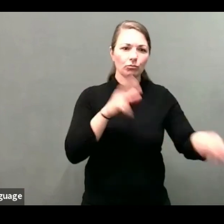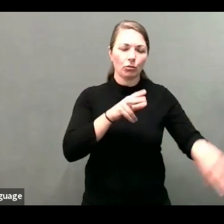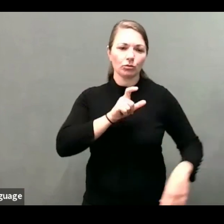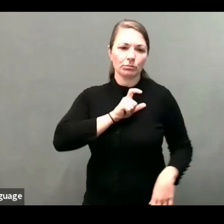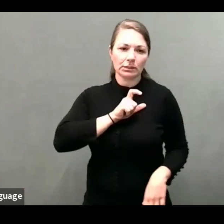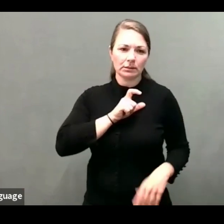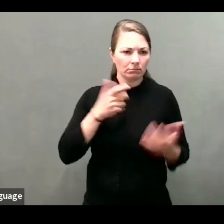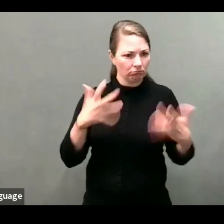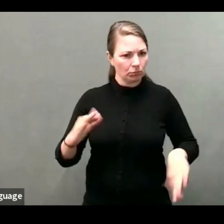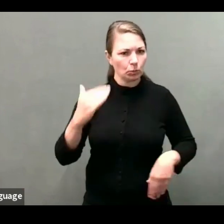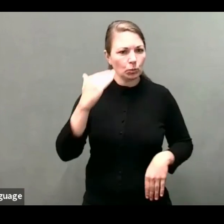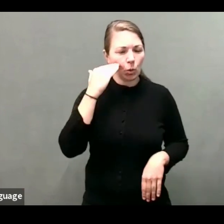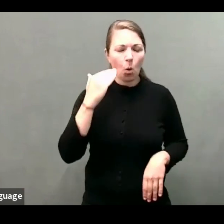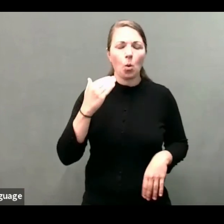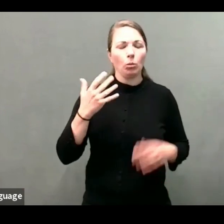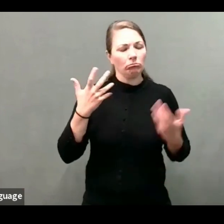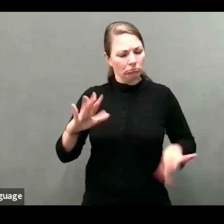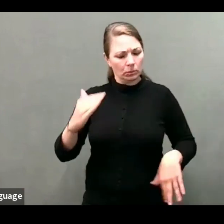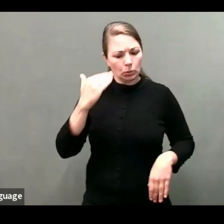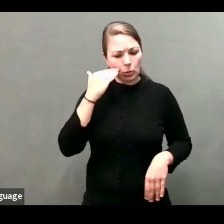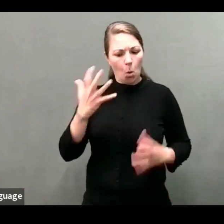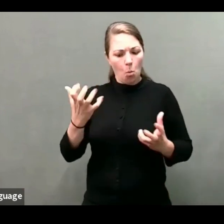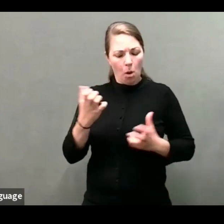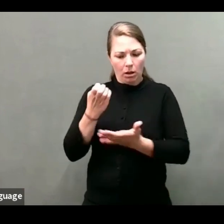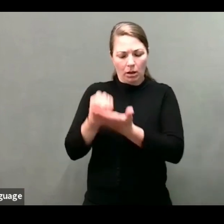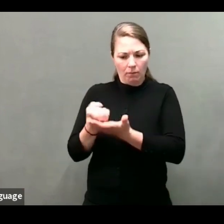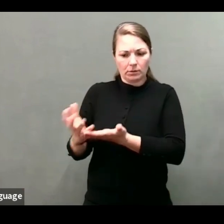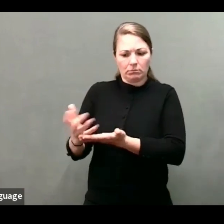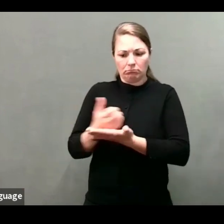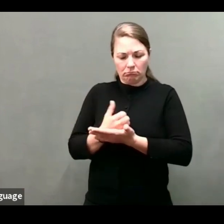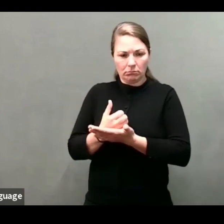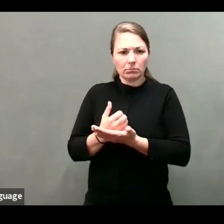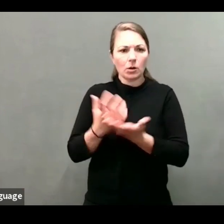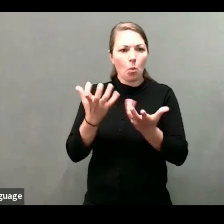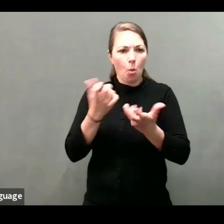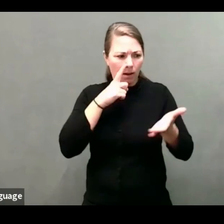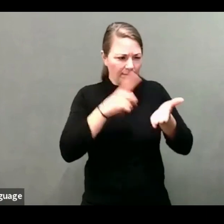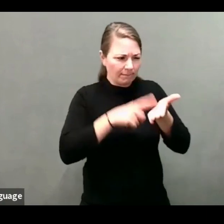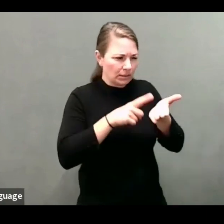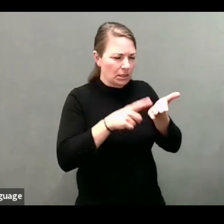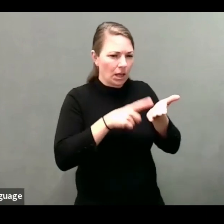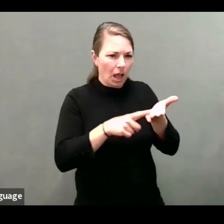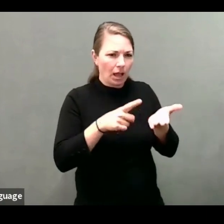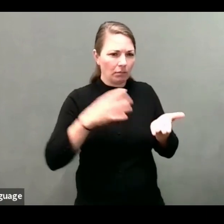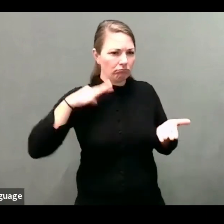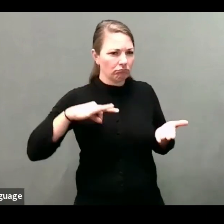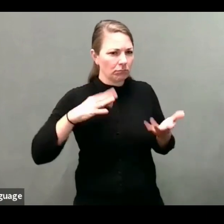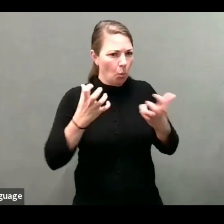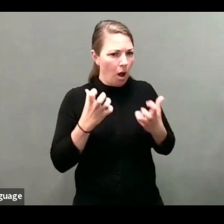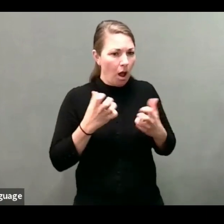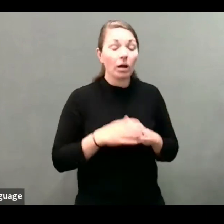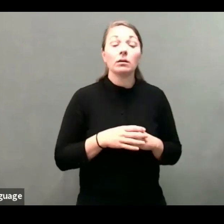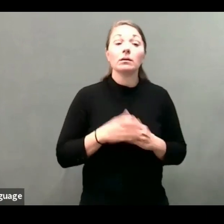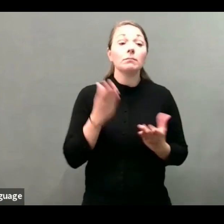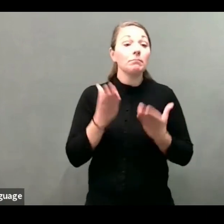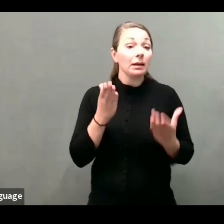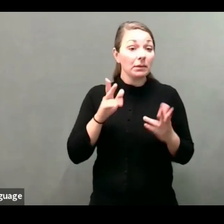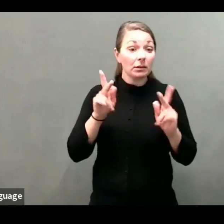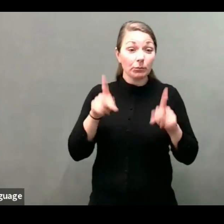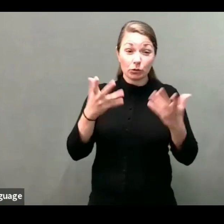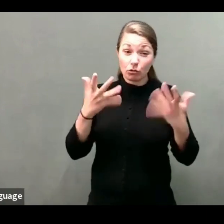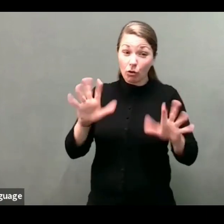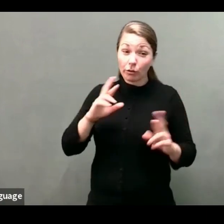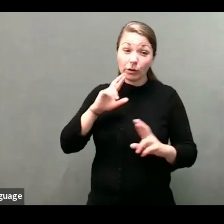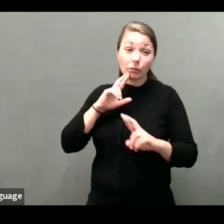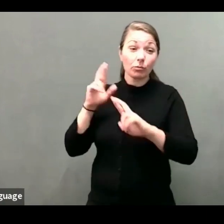evidence collected in order to help with that investigation. Maybe they've reported before they even come into healthcare and that's